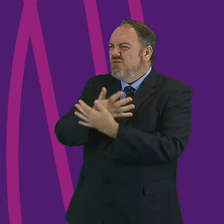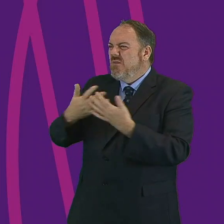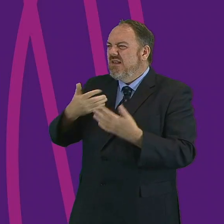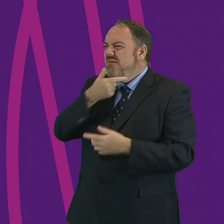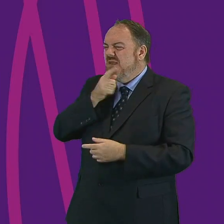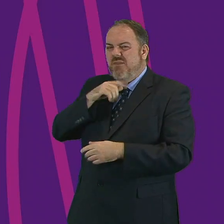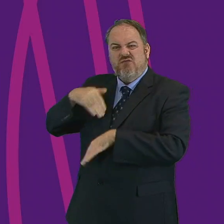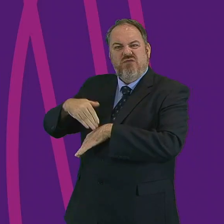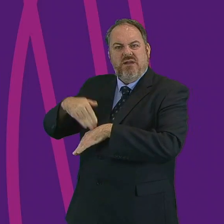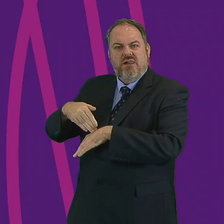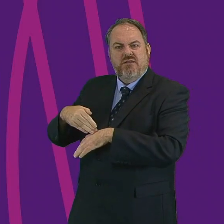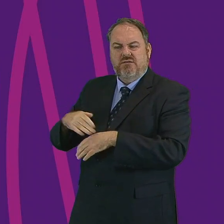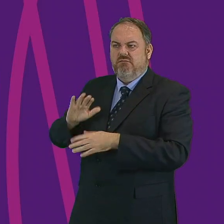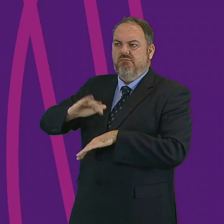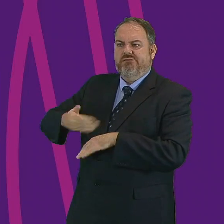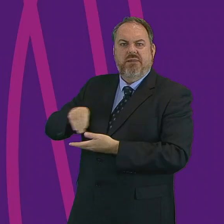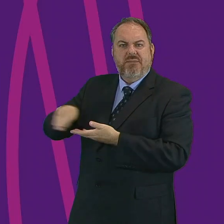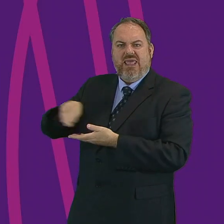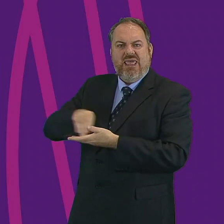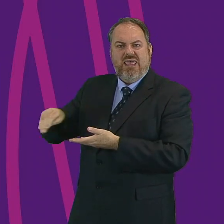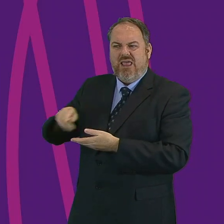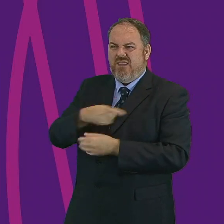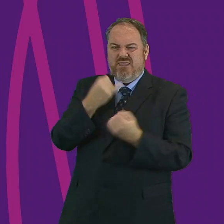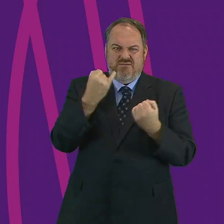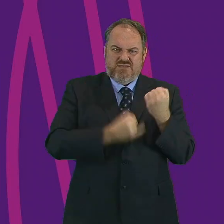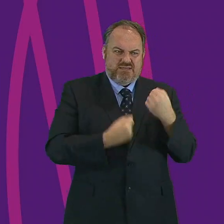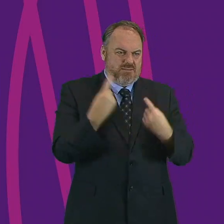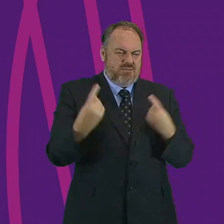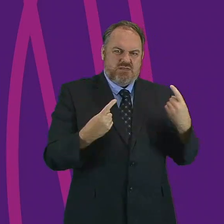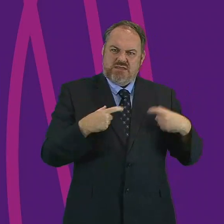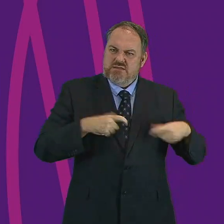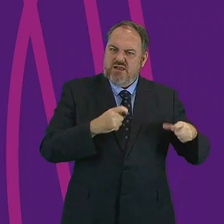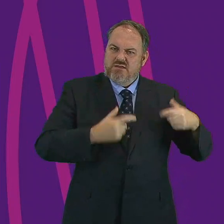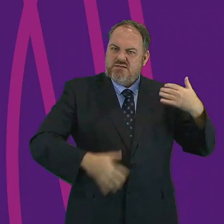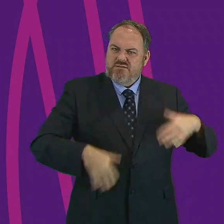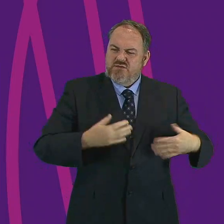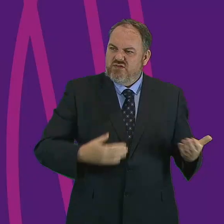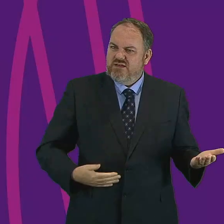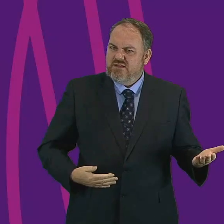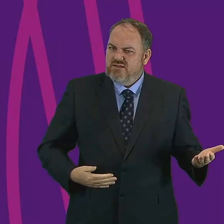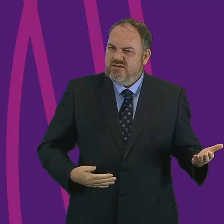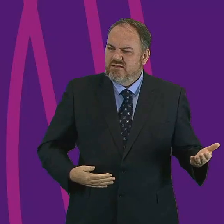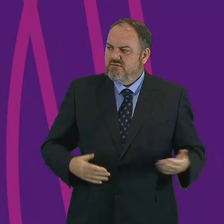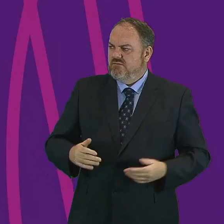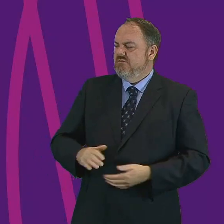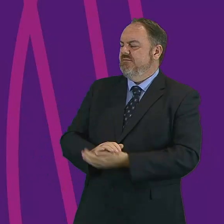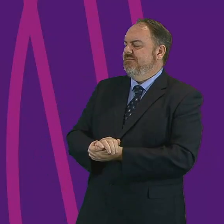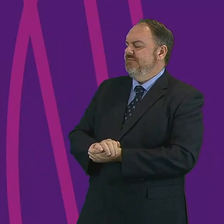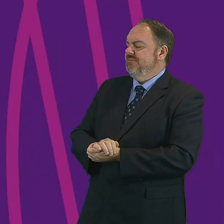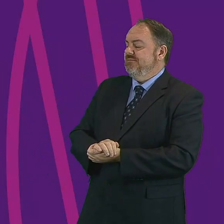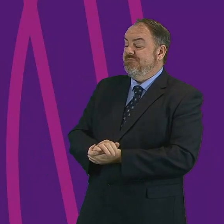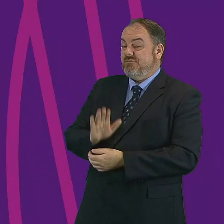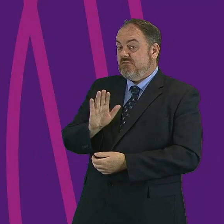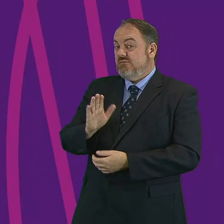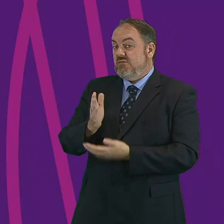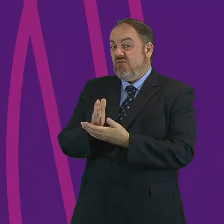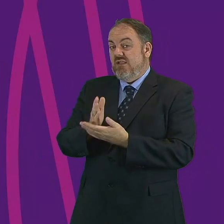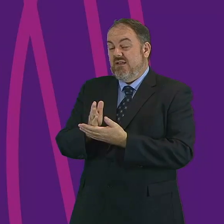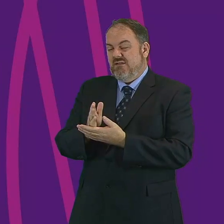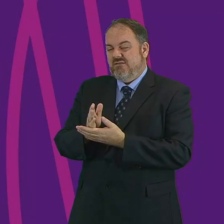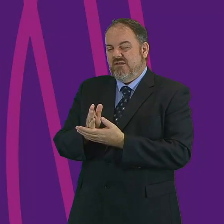dues while the victims continue to suffer? First Minister. Well, in terms of the victim